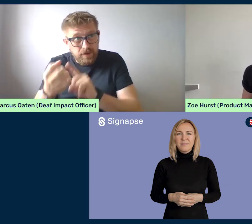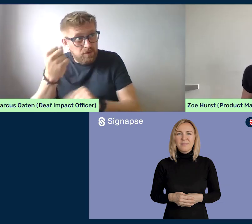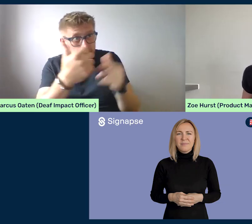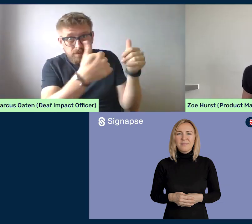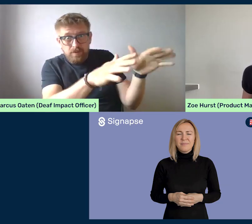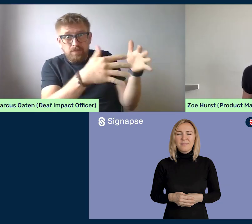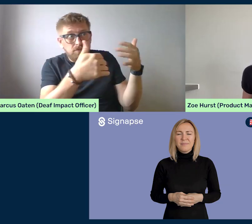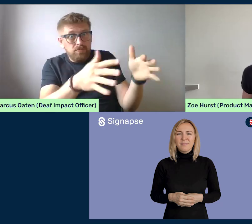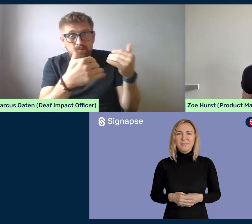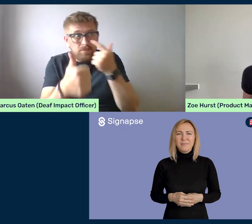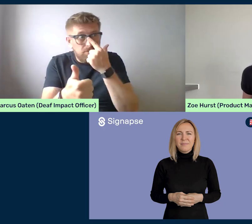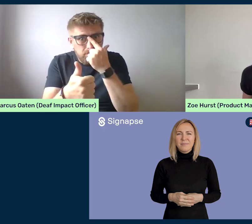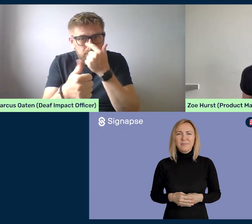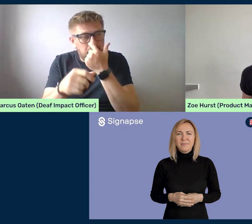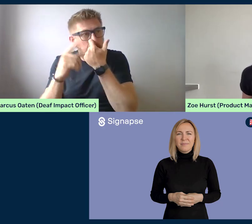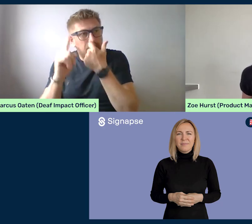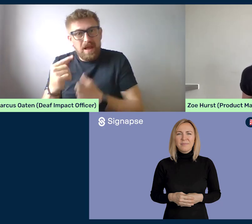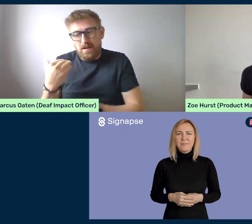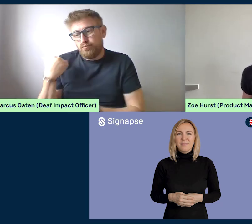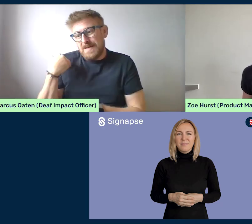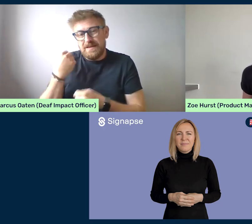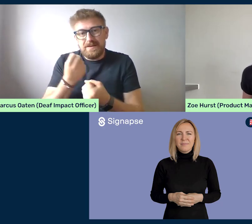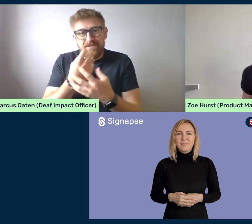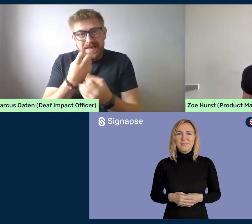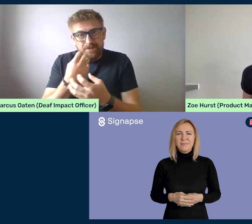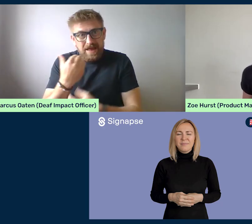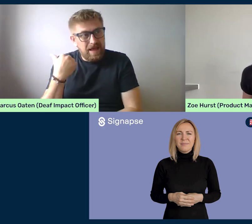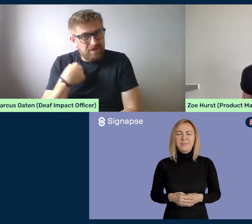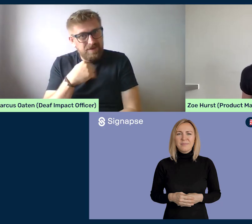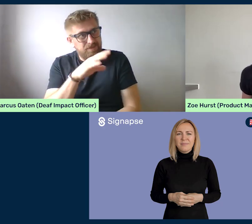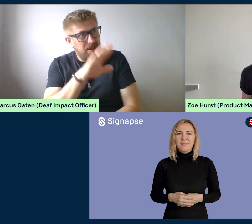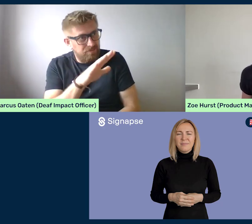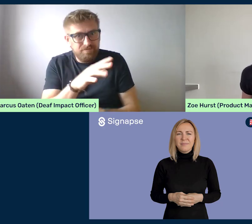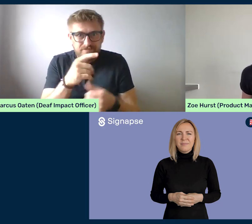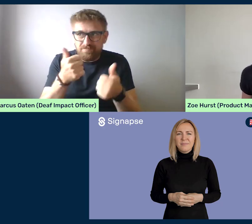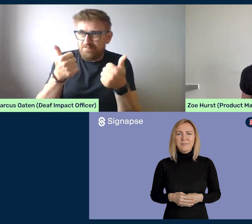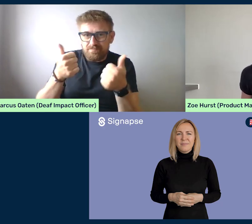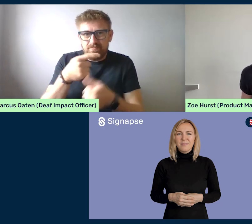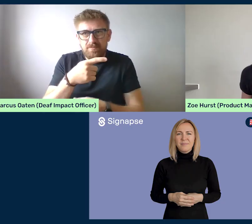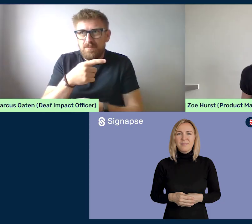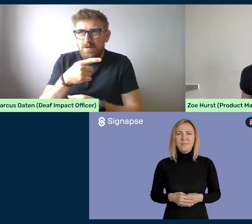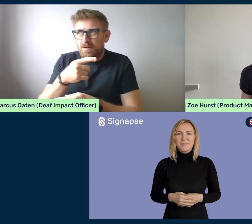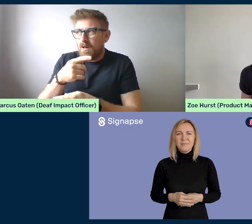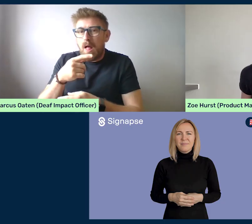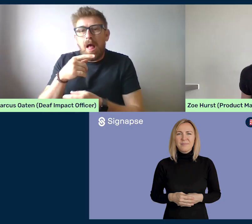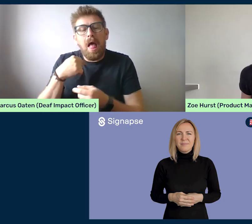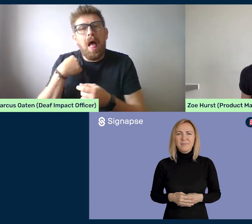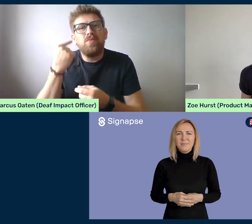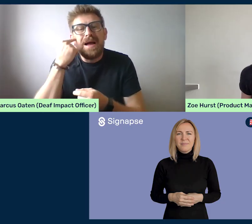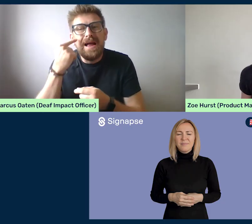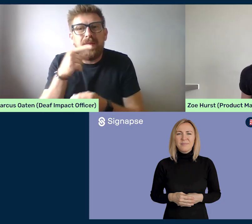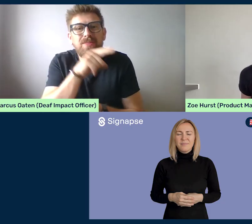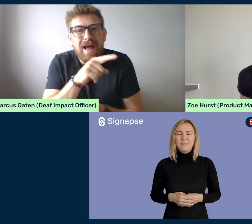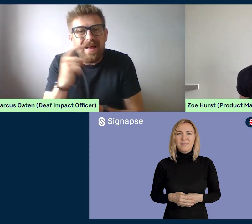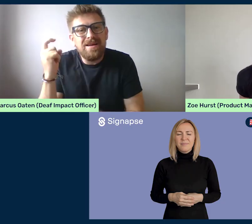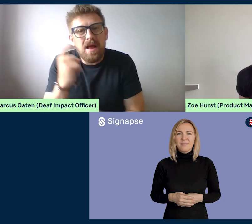in the last 2 years, we've achieved using this system in different areas. And yeah. like we say,